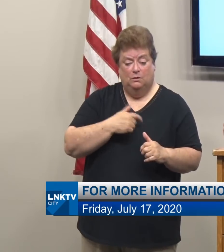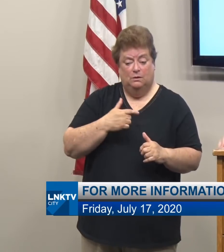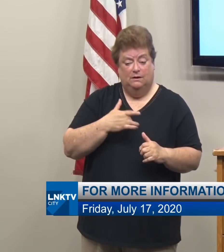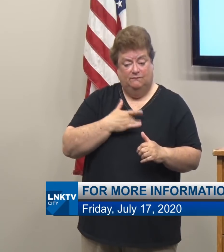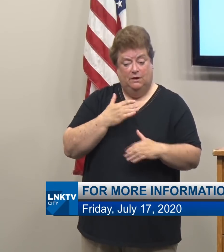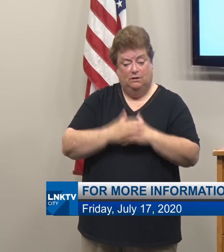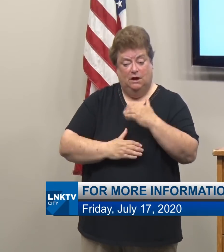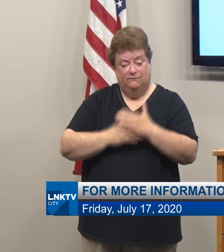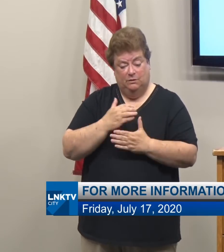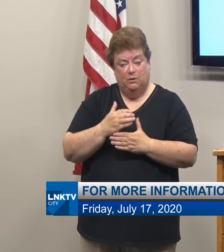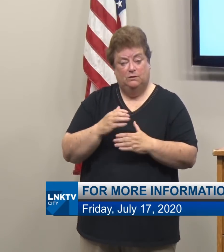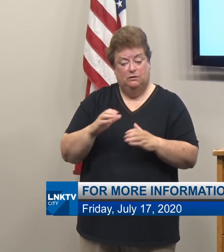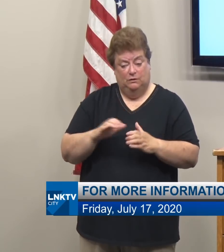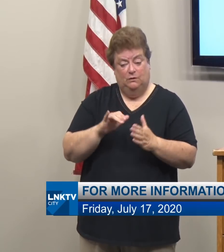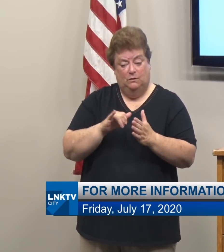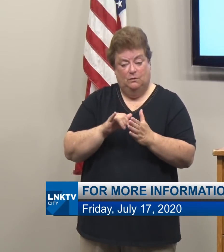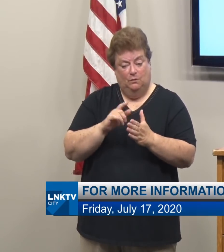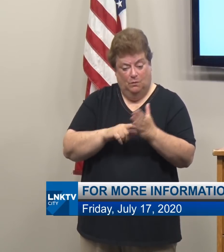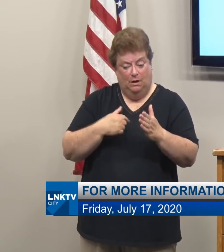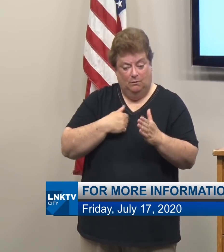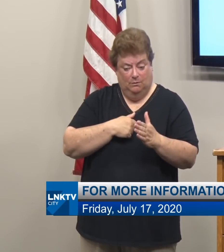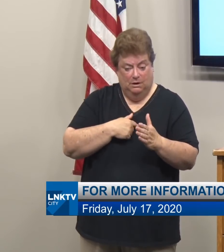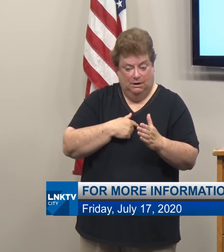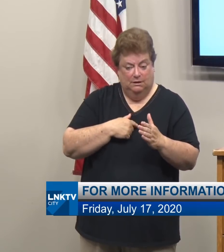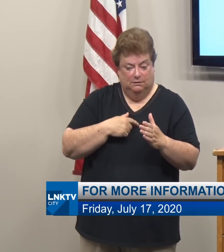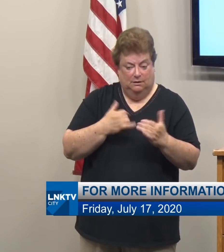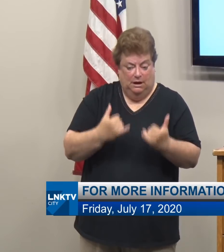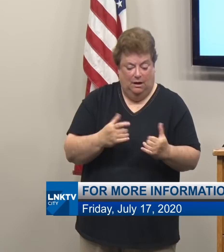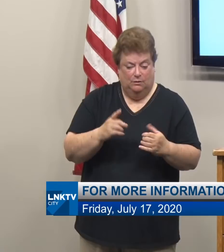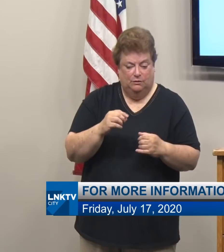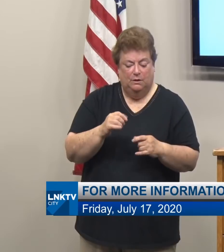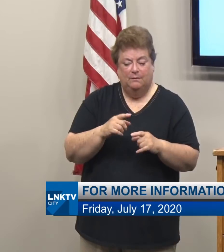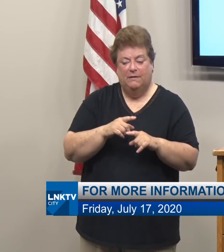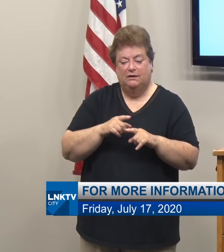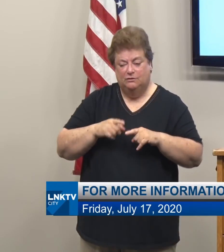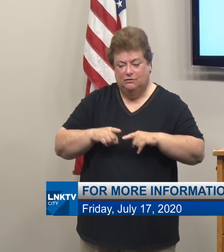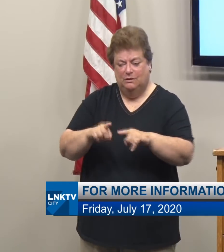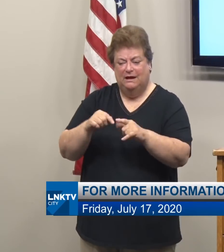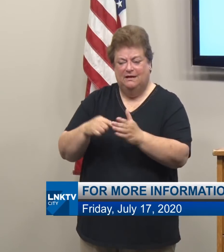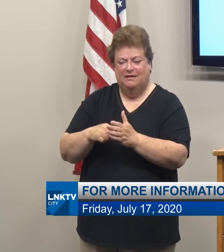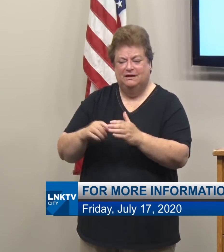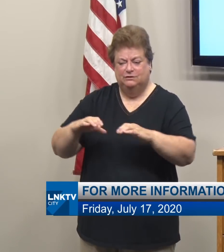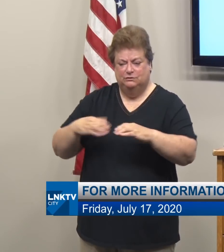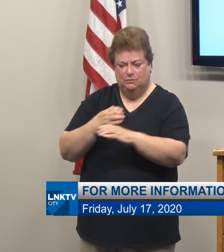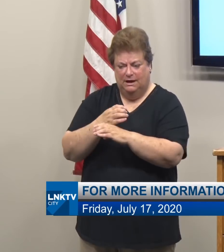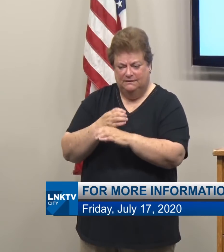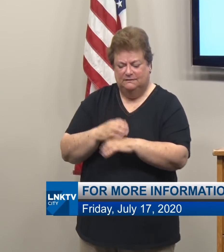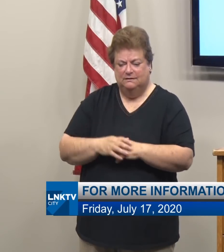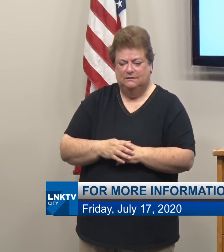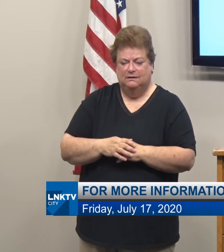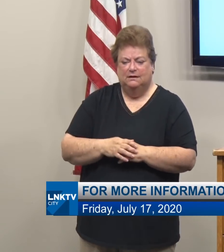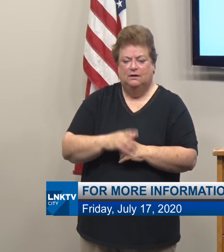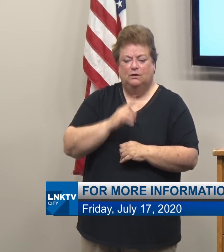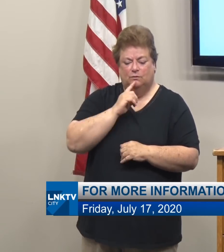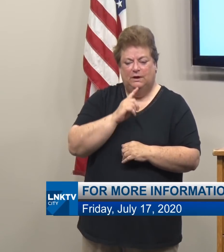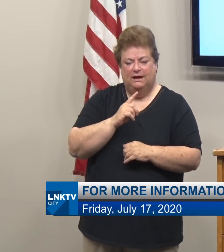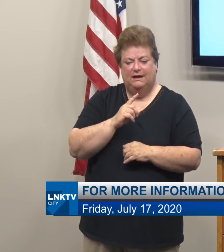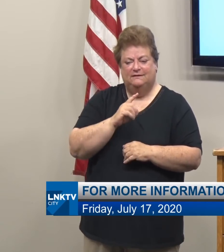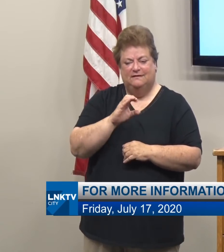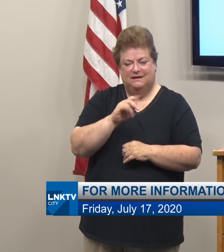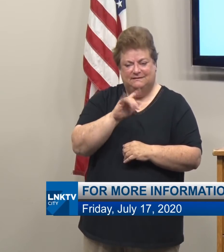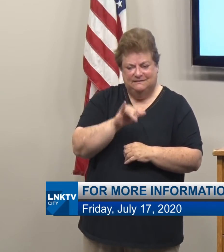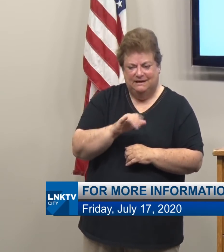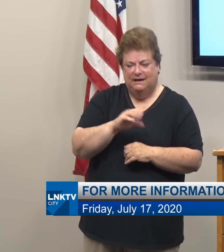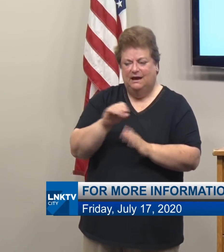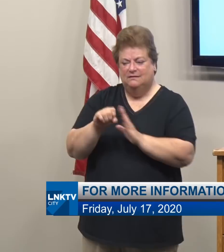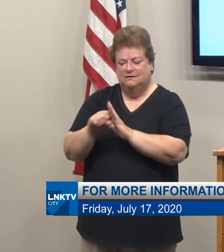as a city the way we have. But throughout this crisis, it's been a matter of the cities really, and the state